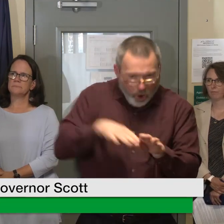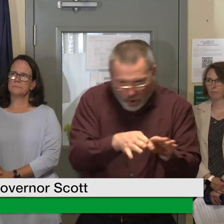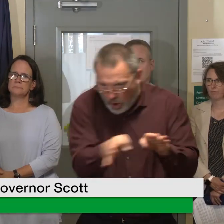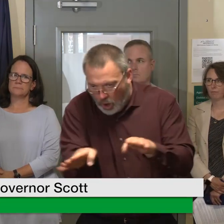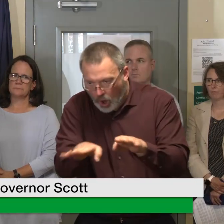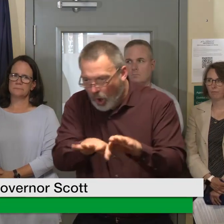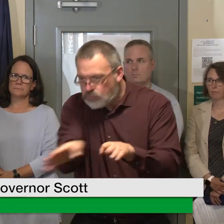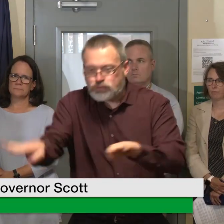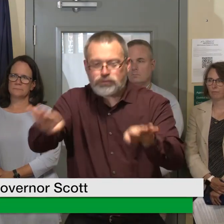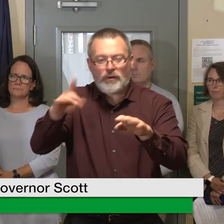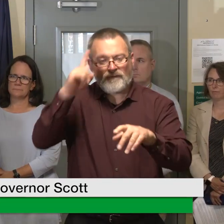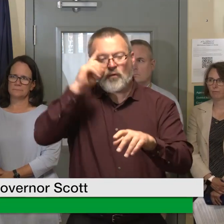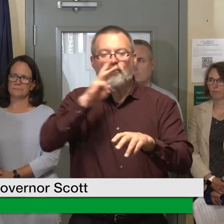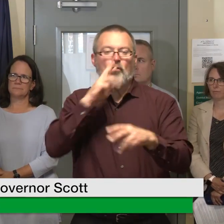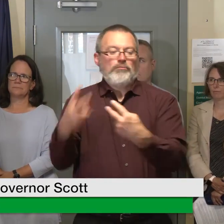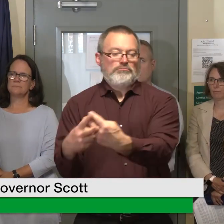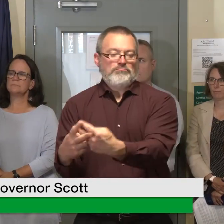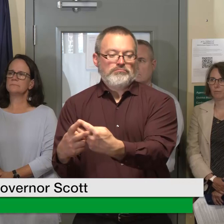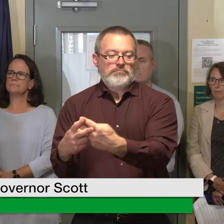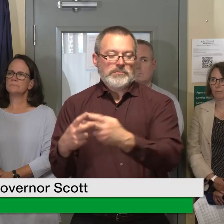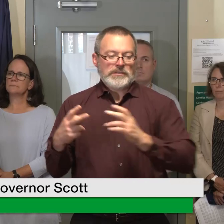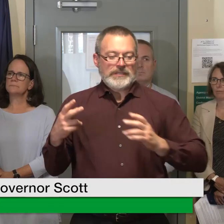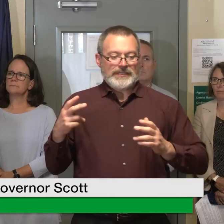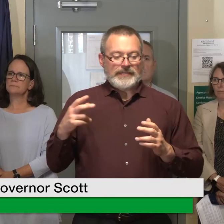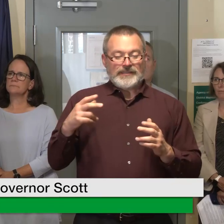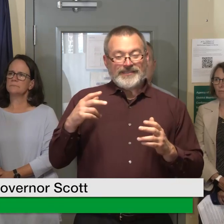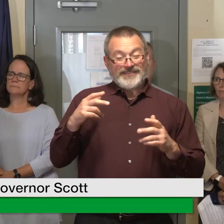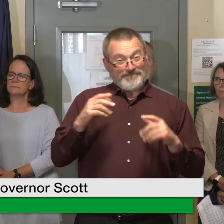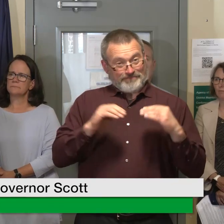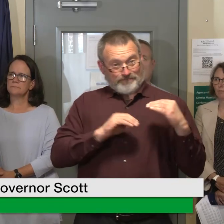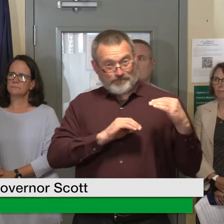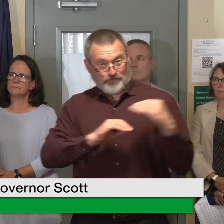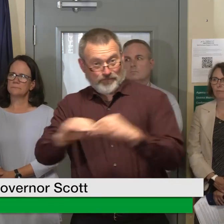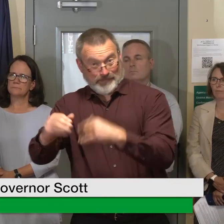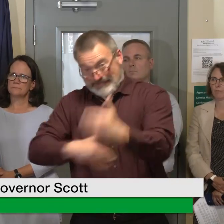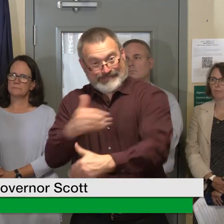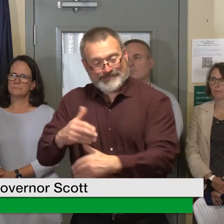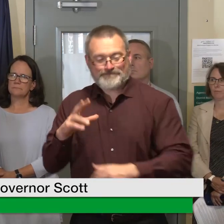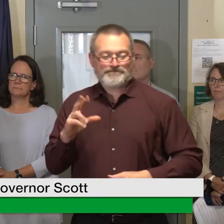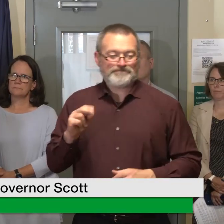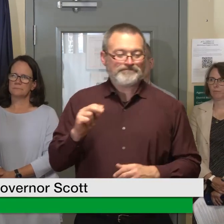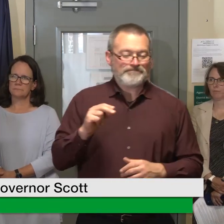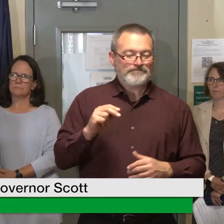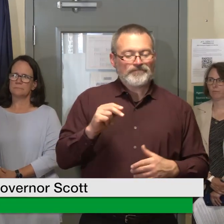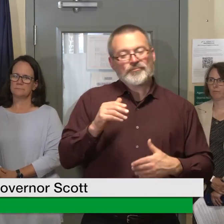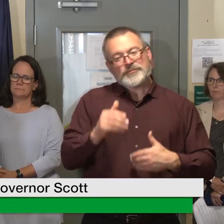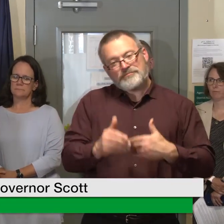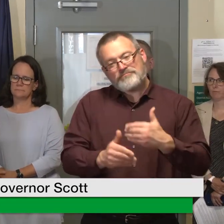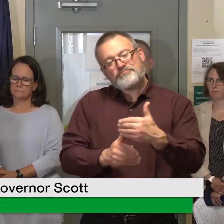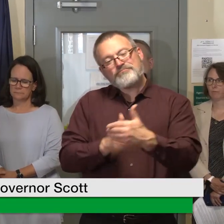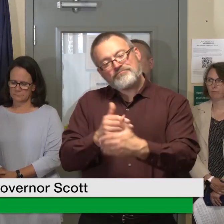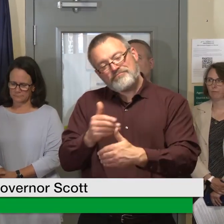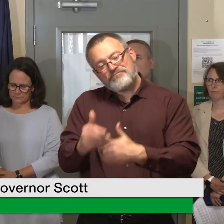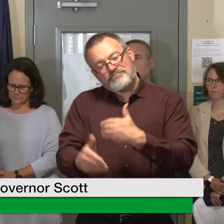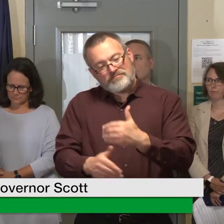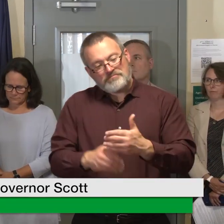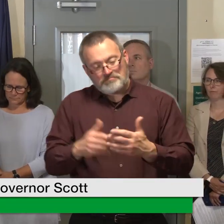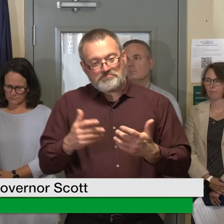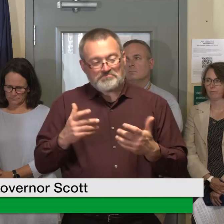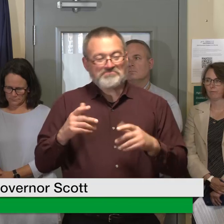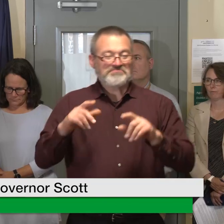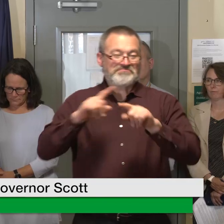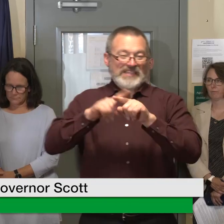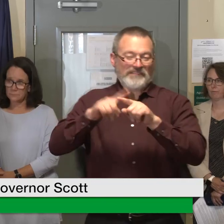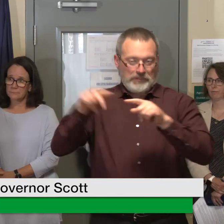the finish line. It didn't really get out of the gate, to be honest. But there's a few different thoughts out there about that. And